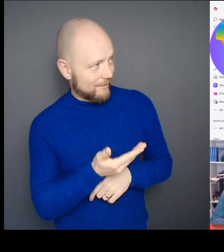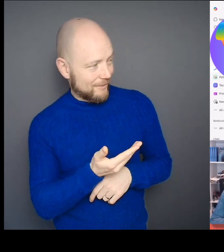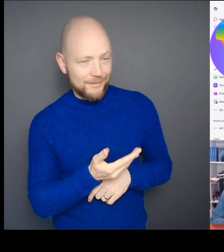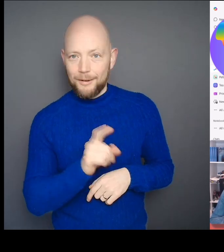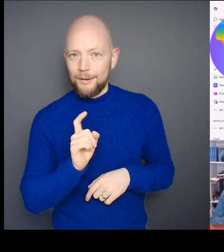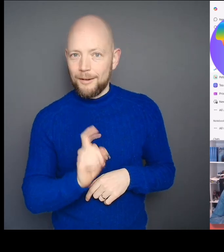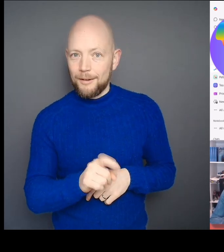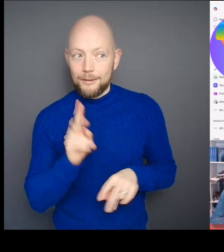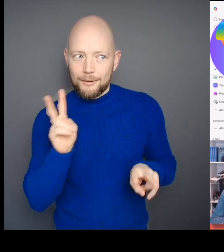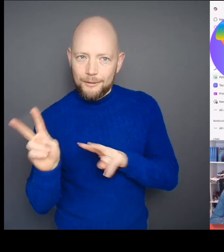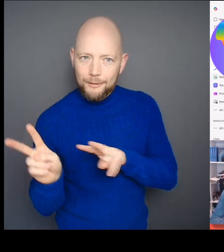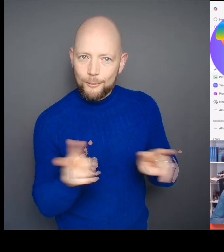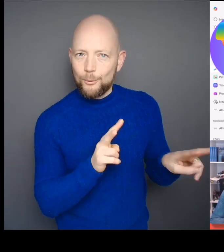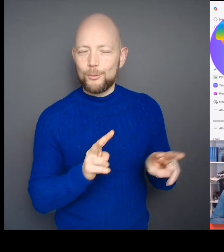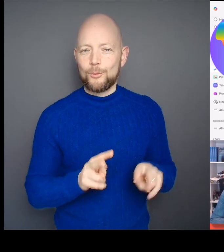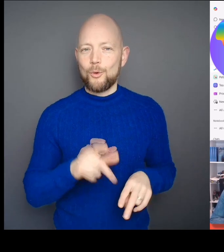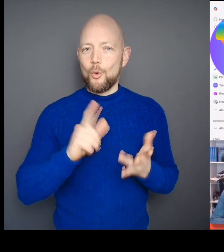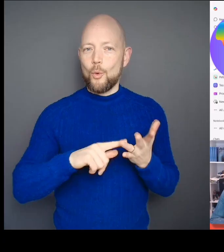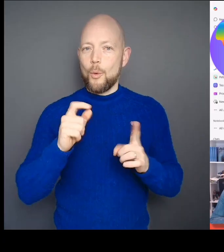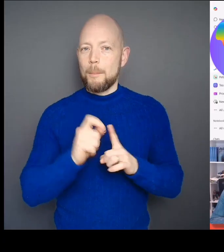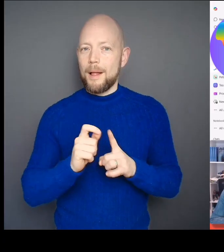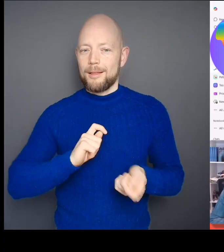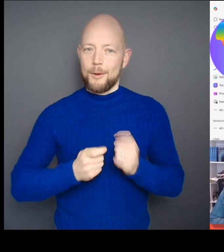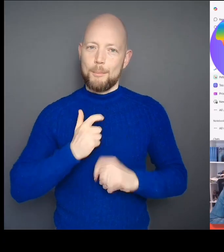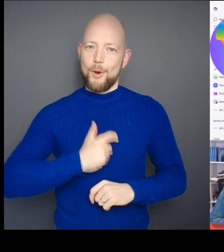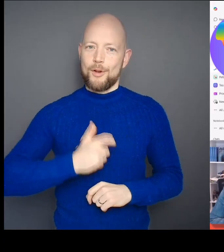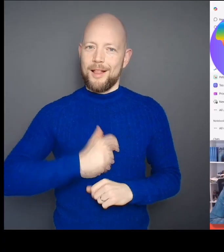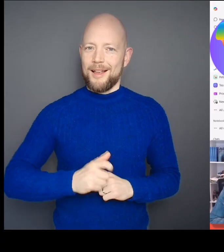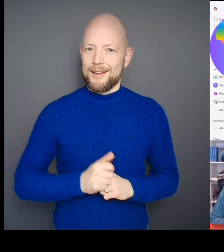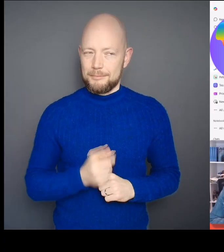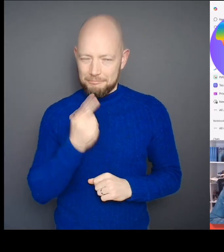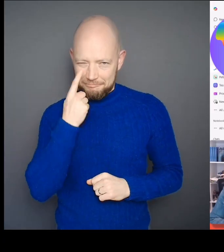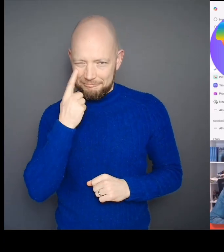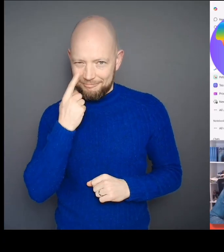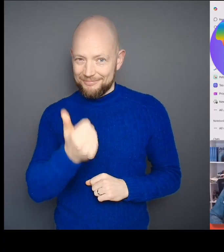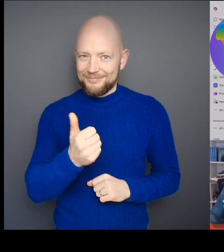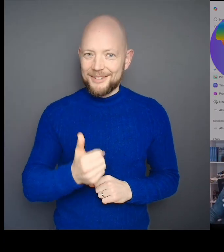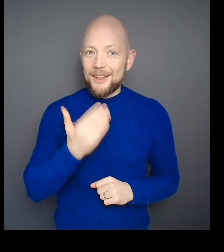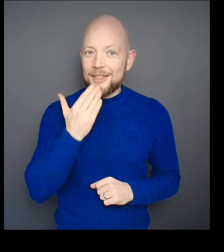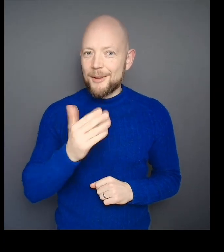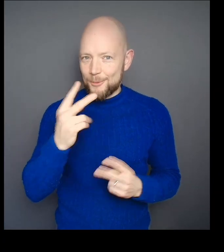make Copilot more personalized for your experience. Recommend checking that one out. Thanks for watching.